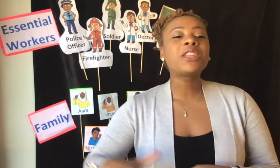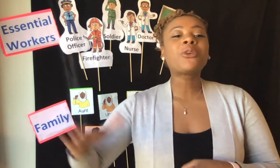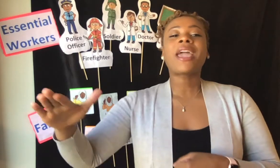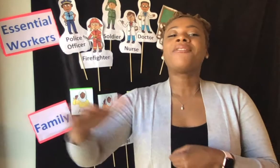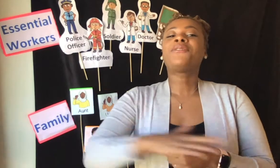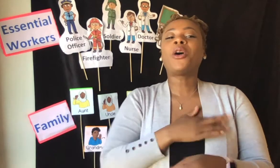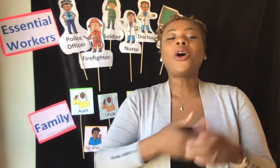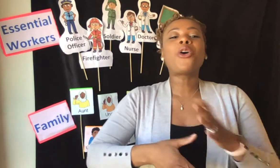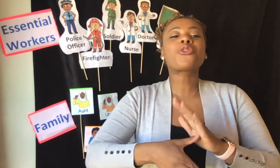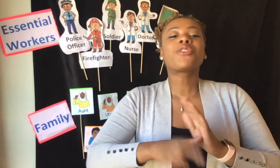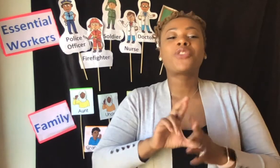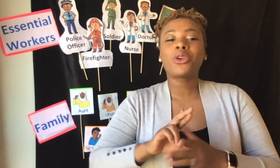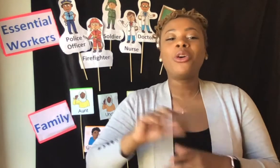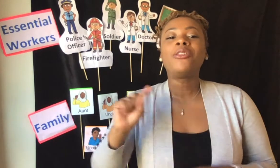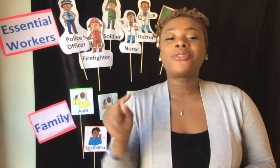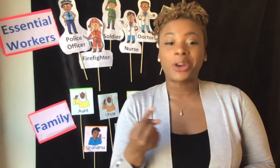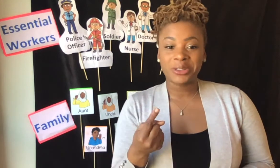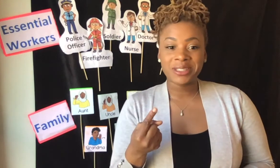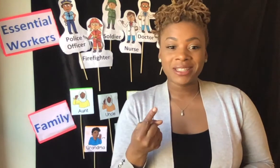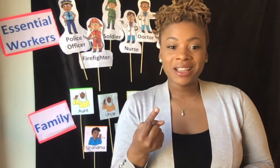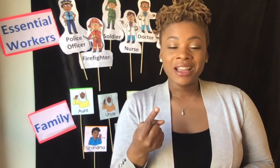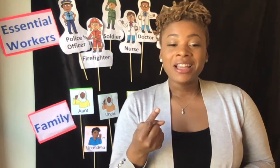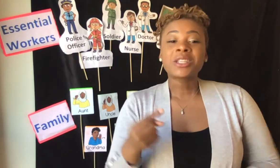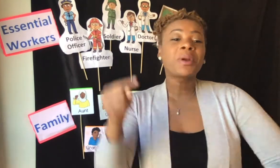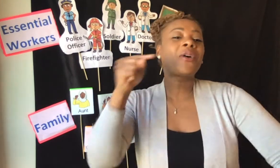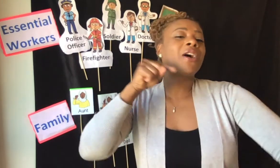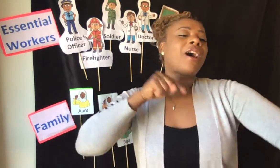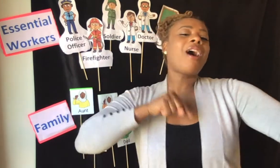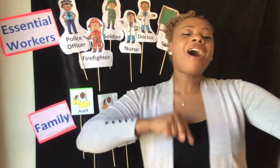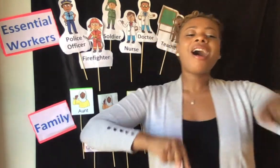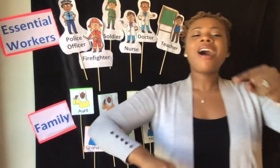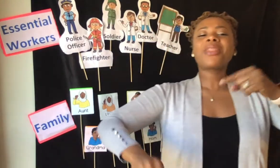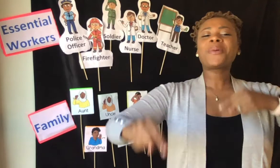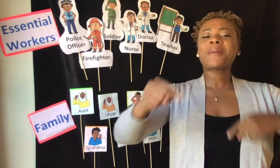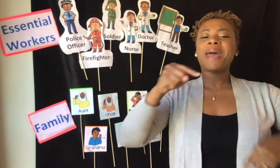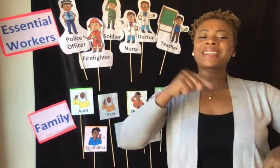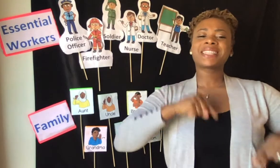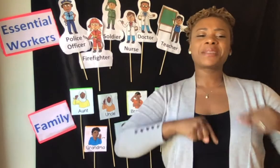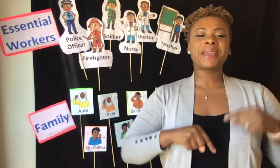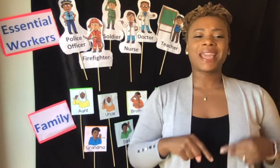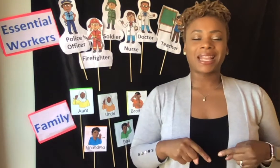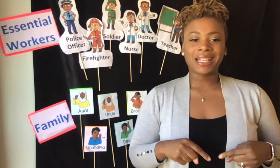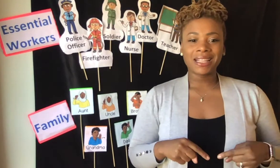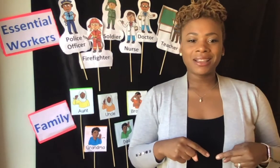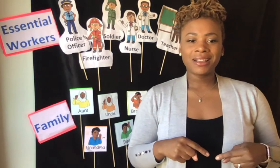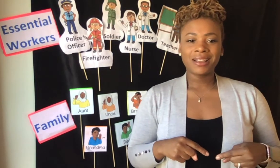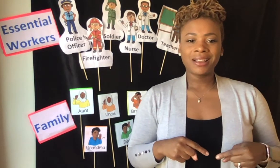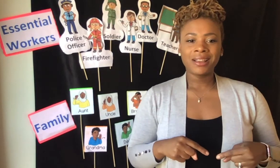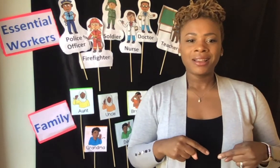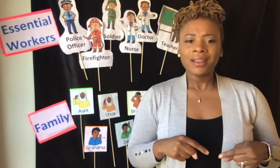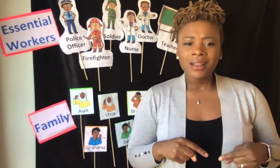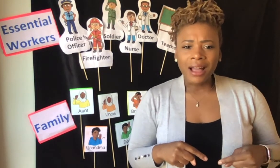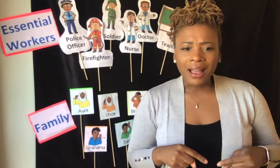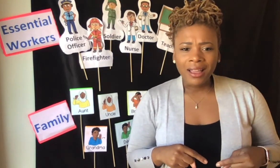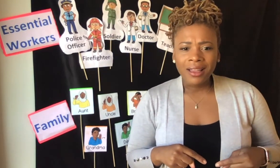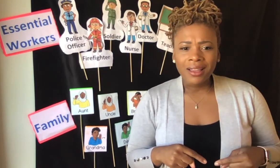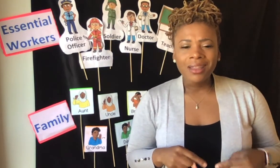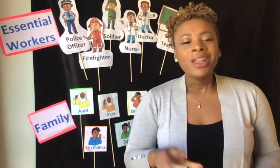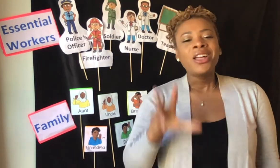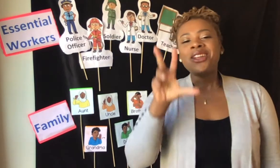a full review first. So we're going all the way back to the beginning. Huh?